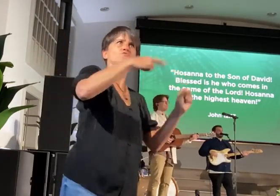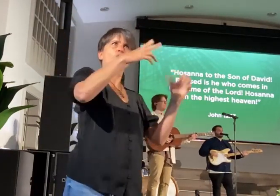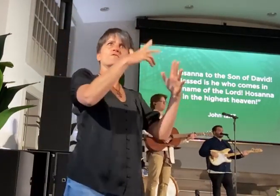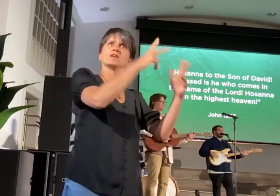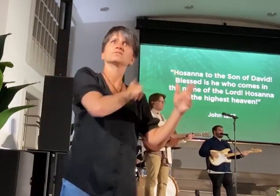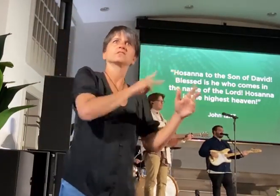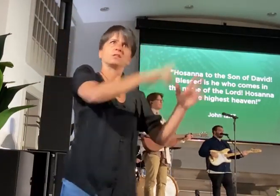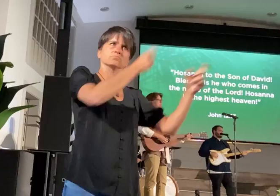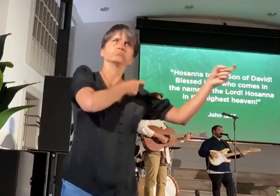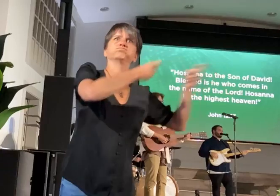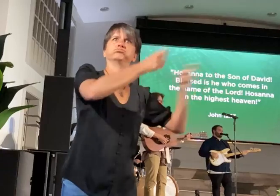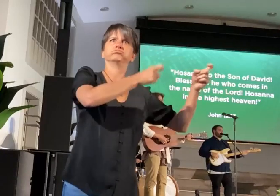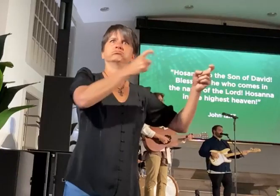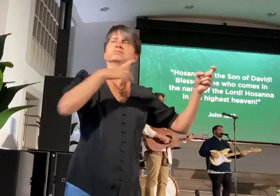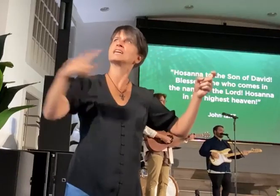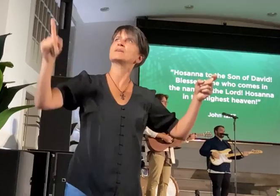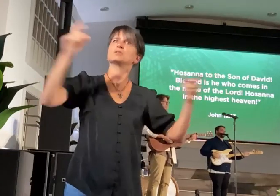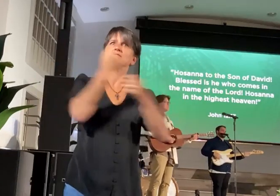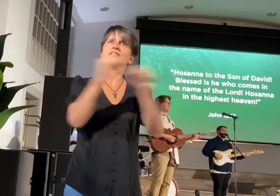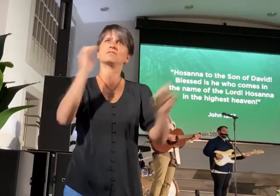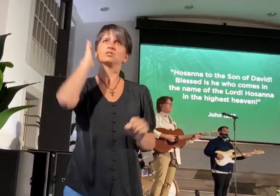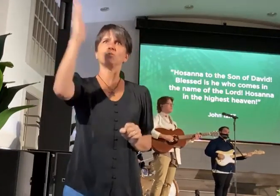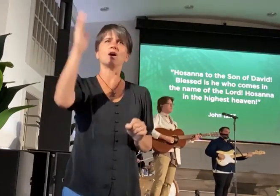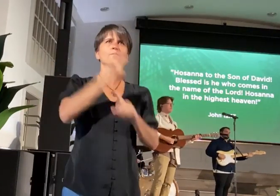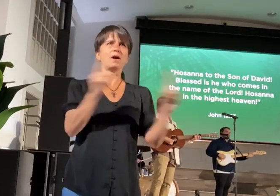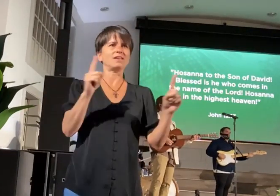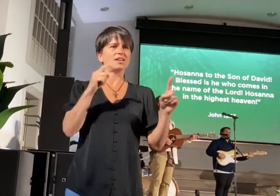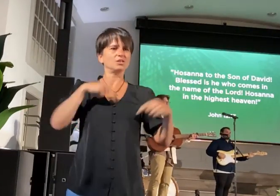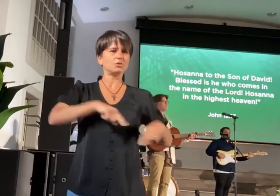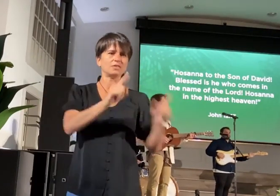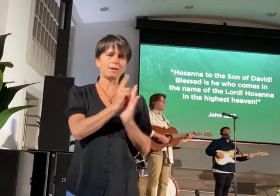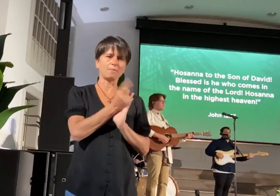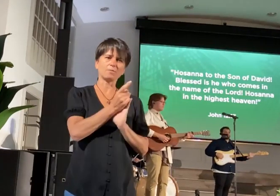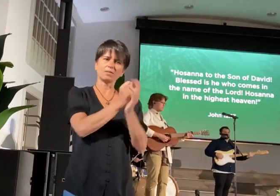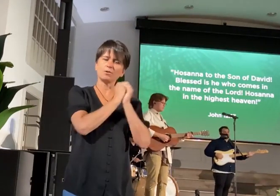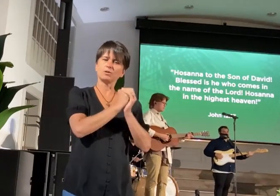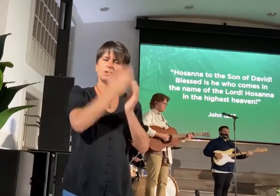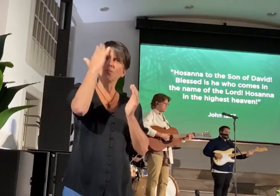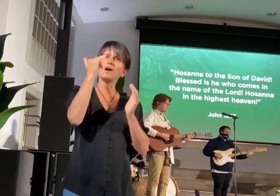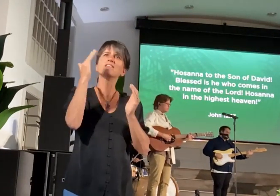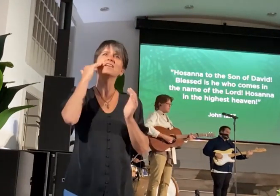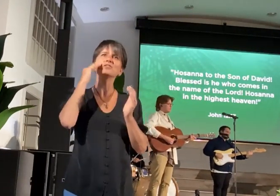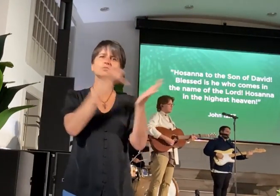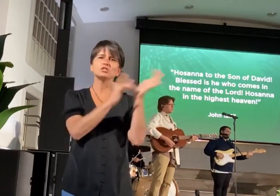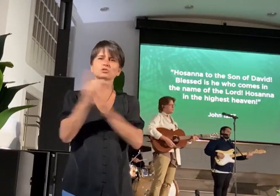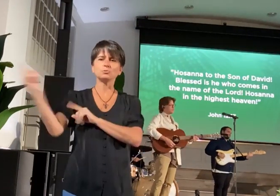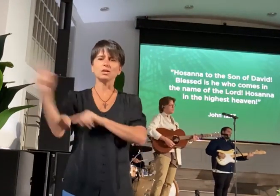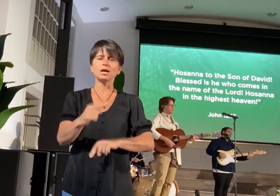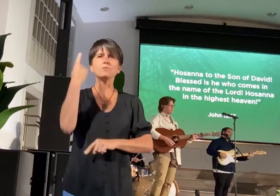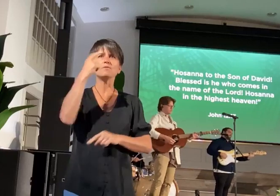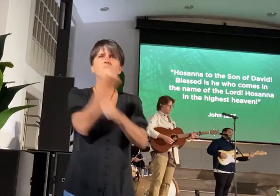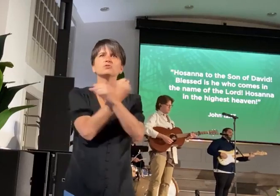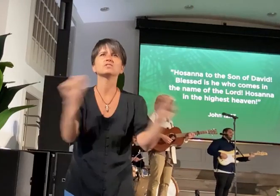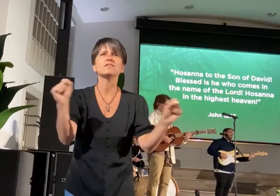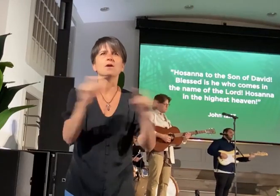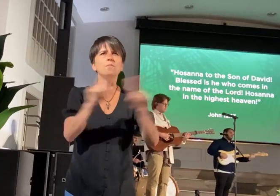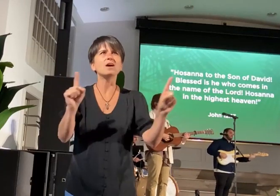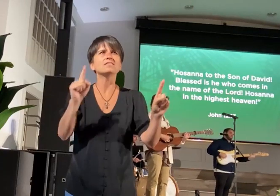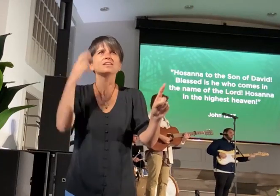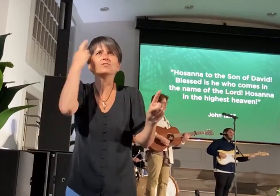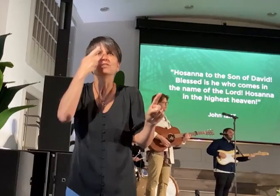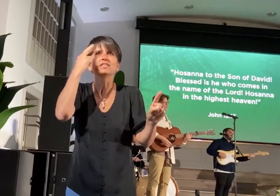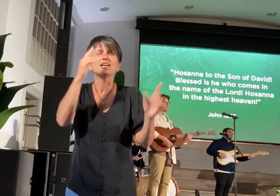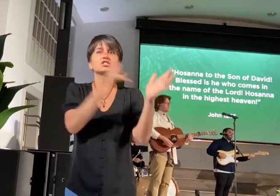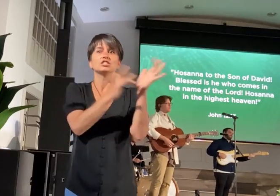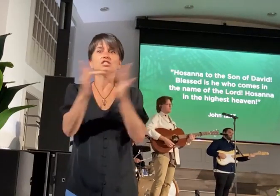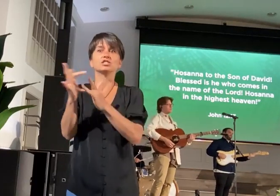they were worshiping and giving in that moment because they knew that Jesus was there to save them. What they didn't know is that Jesus was